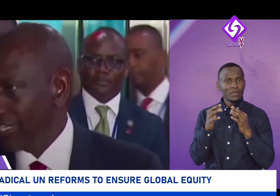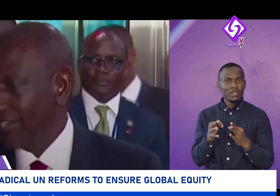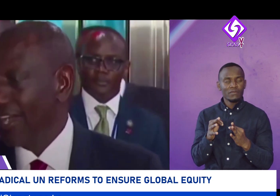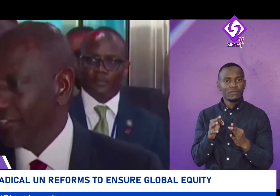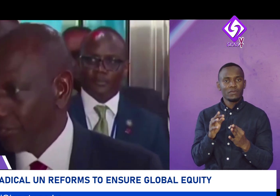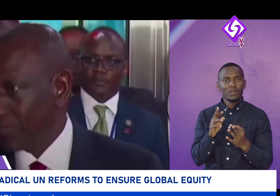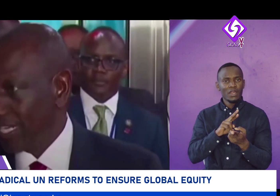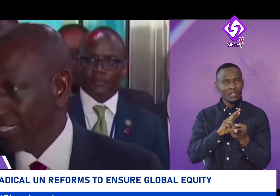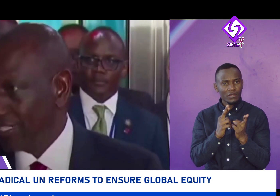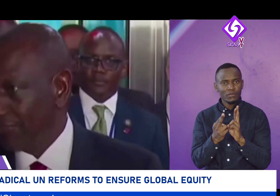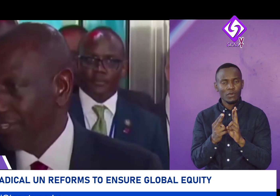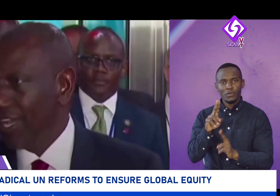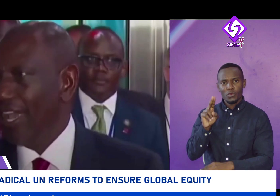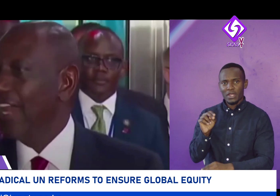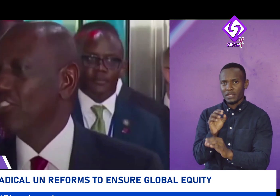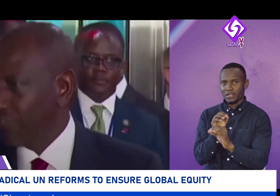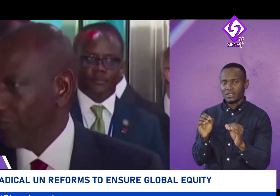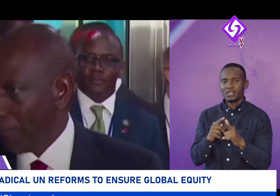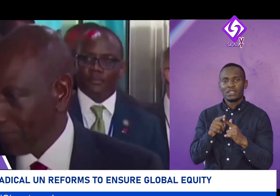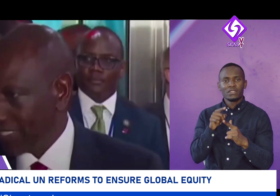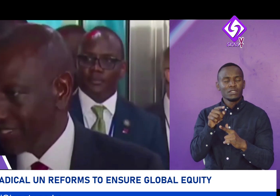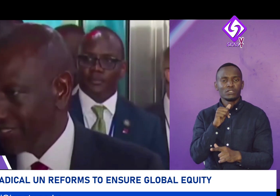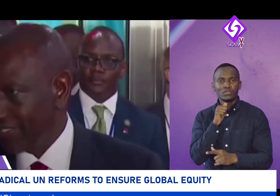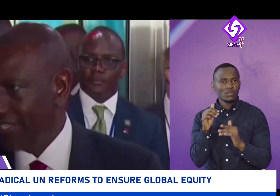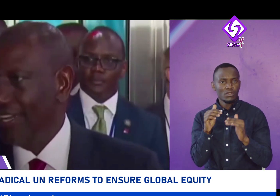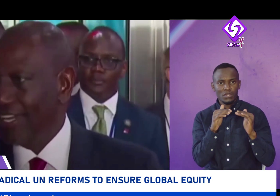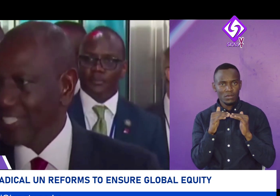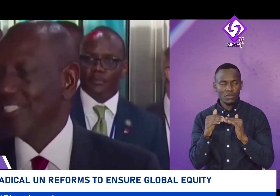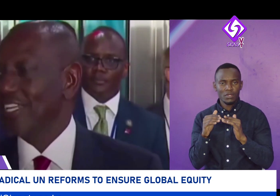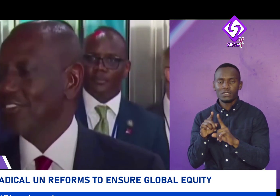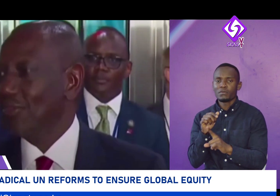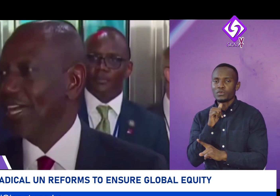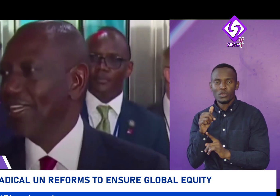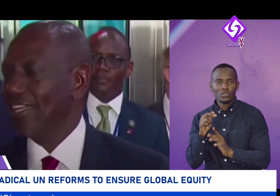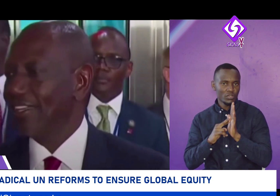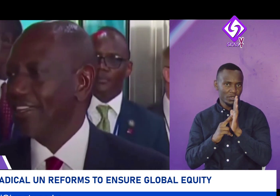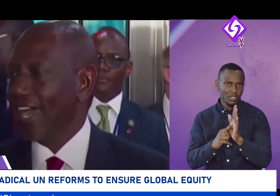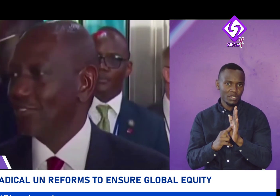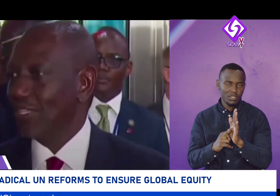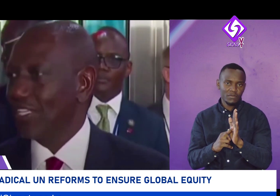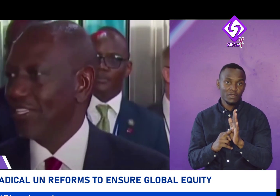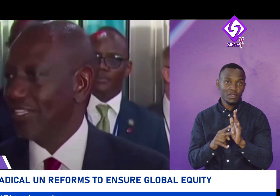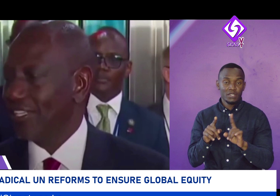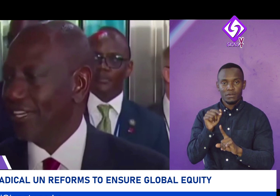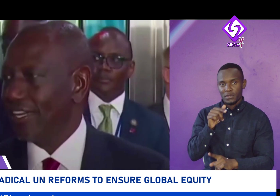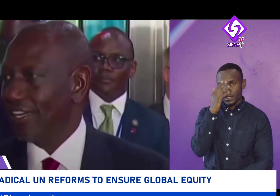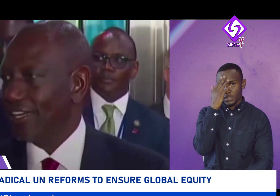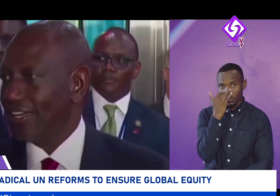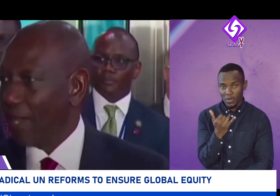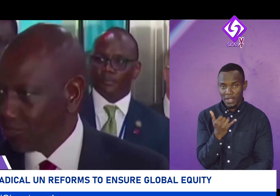undemocratic, unrepresentative, and not fit for purpose. And it is the reason why, as we come